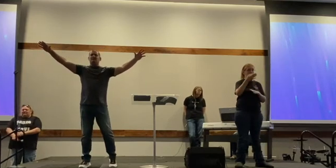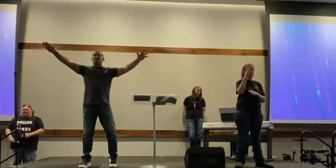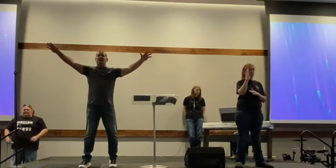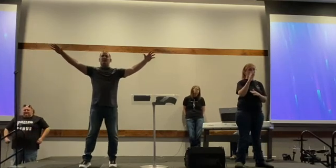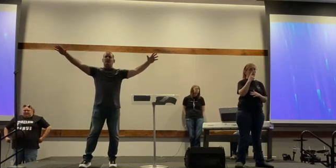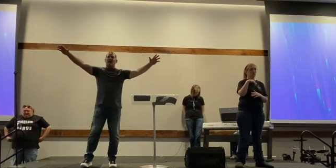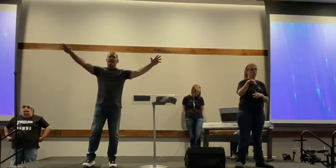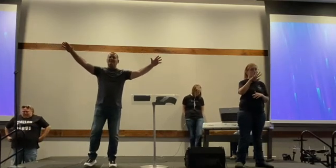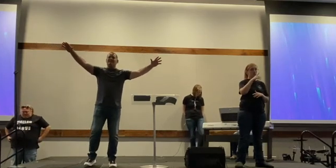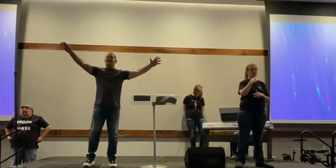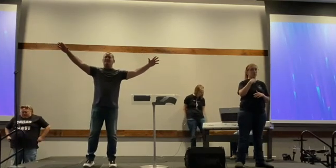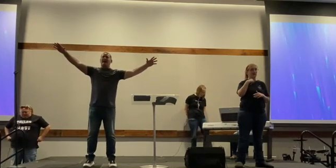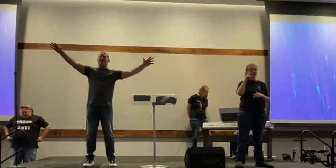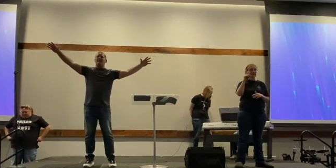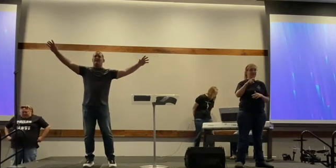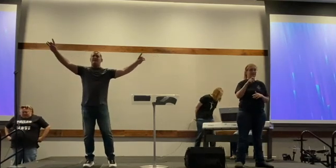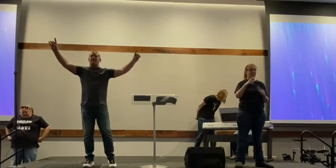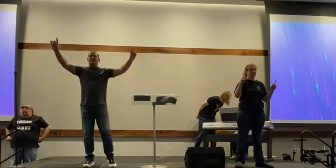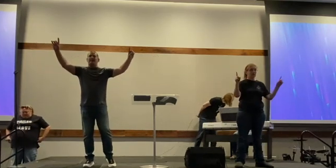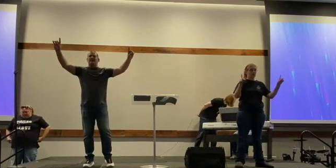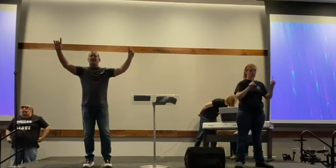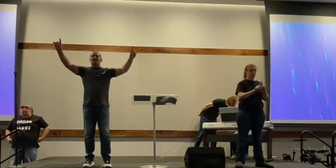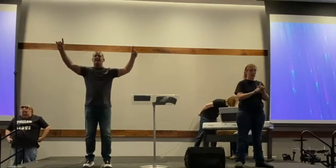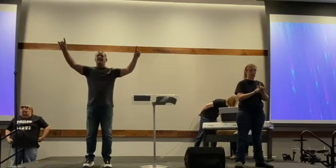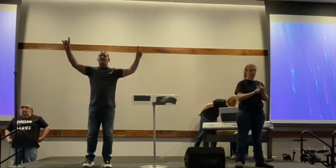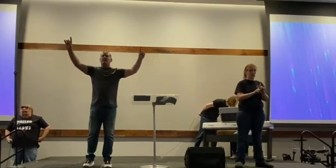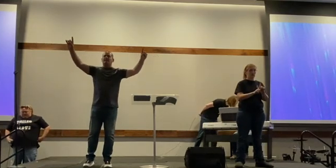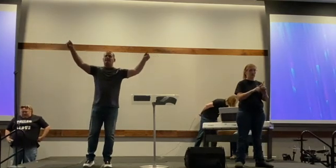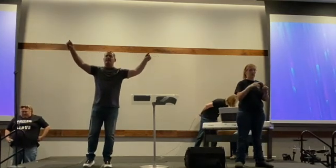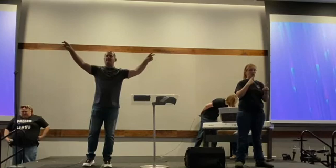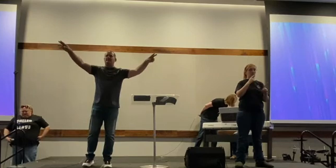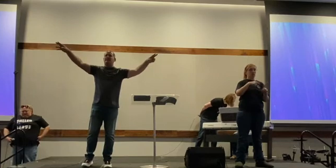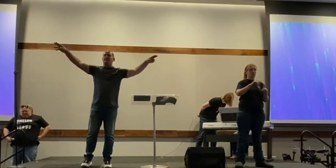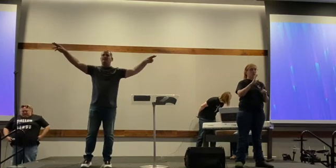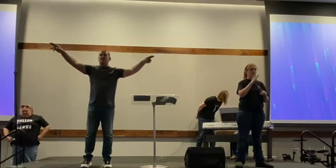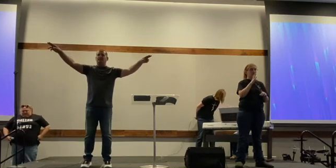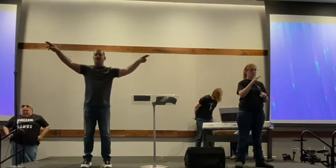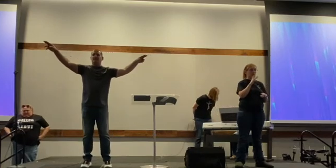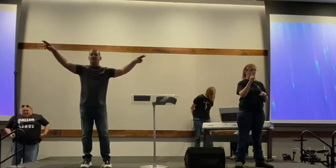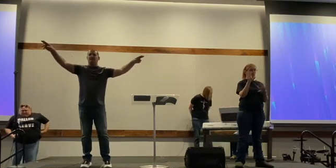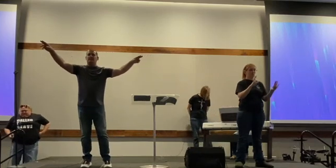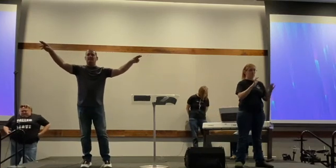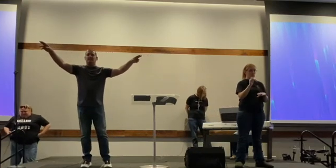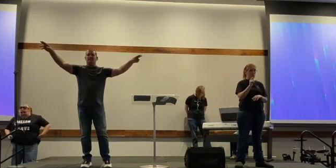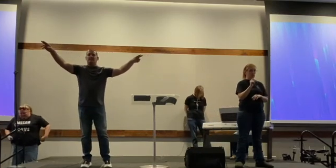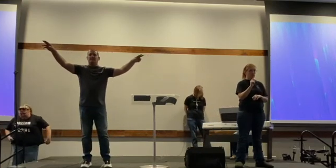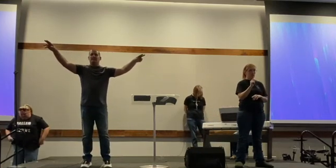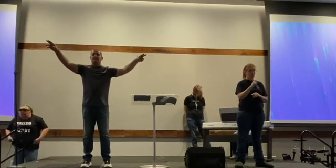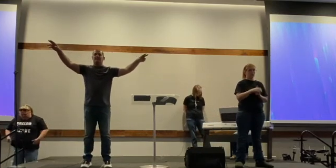those who are saying, Lord, I need to come back, Father, that they not only speak it, but they would do it.